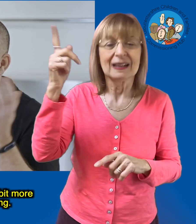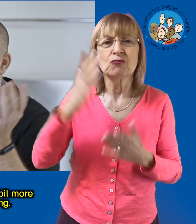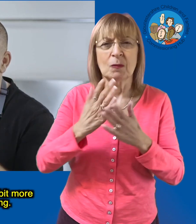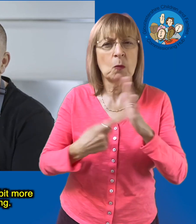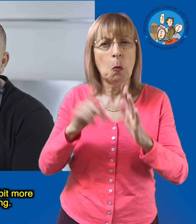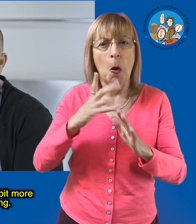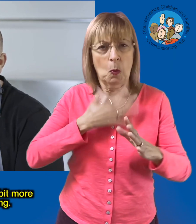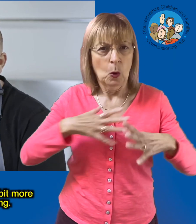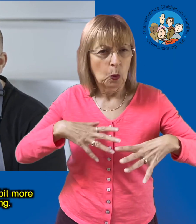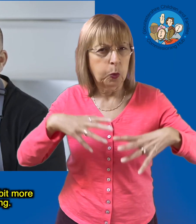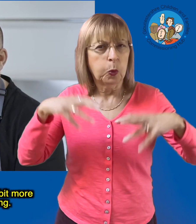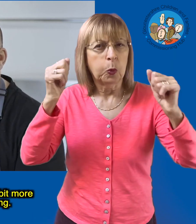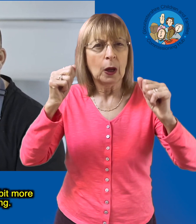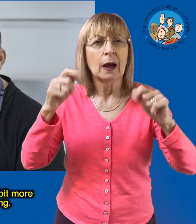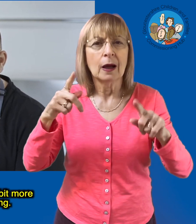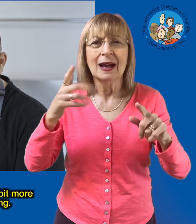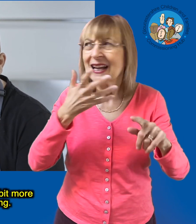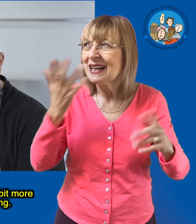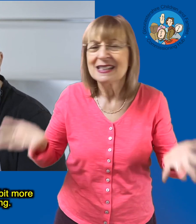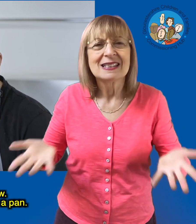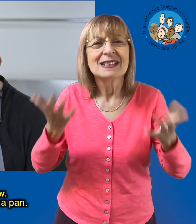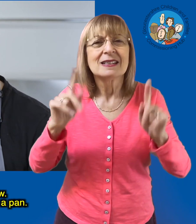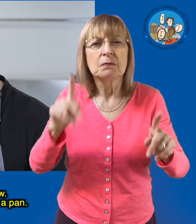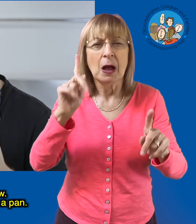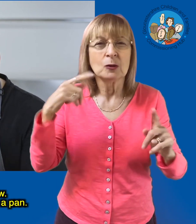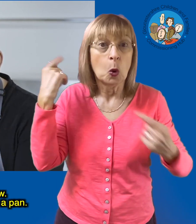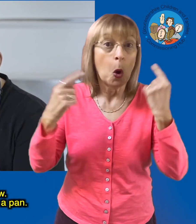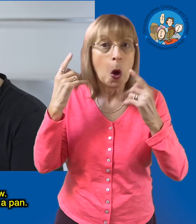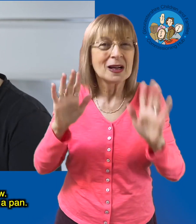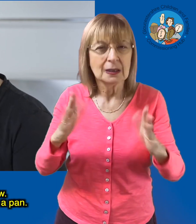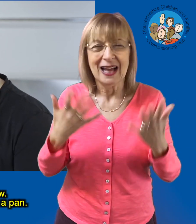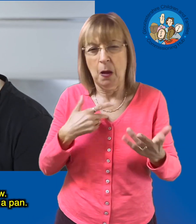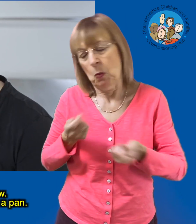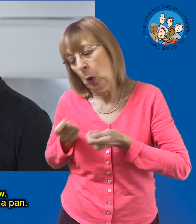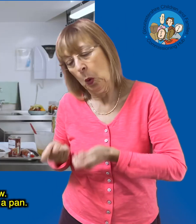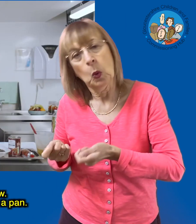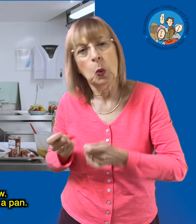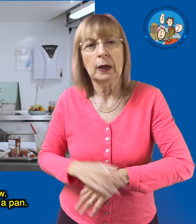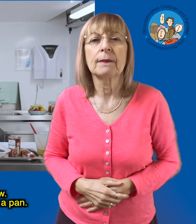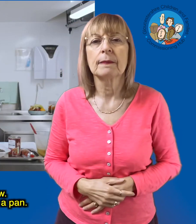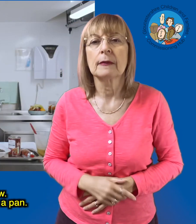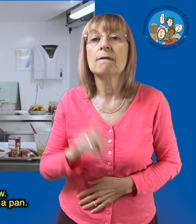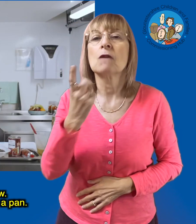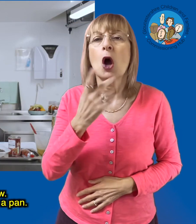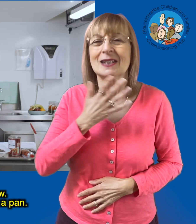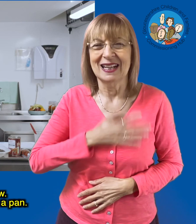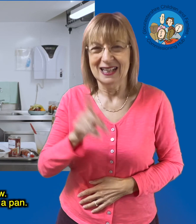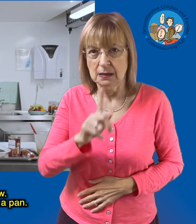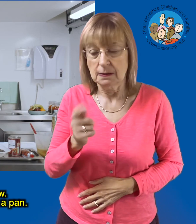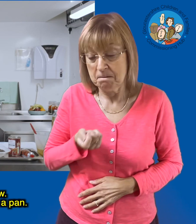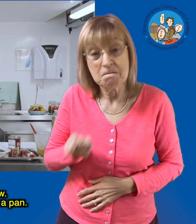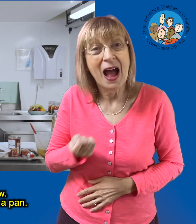out, so there's a little bit more noise going on while we're cooking. So we'll move on to the cooking now. So the first thing we need to